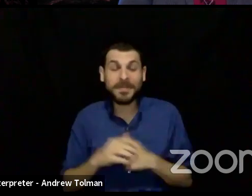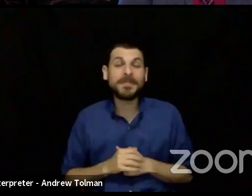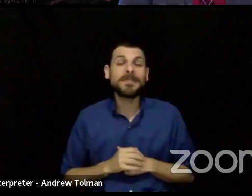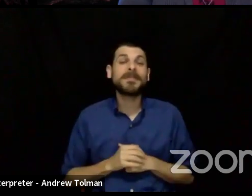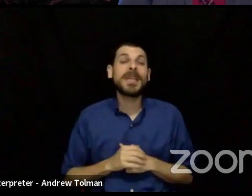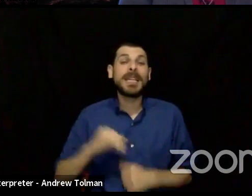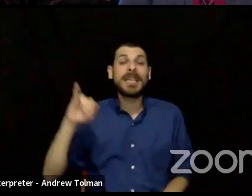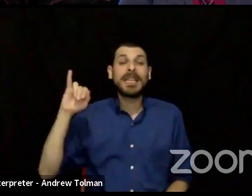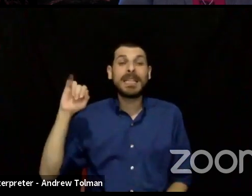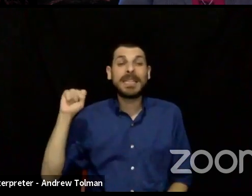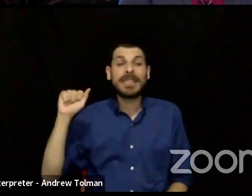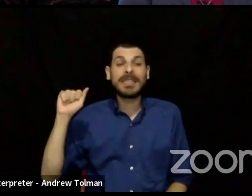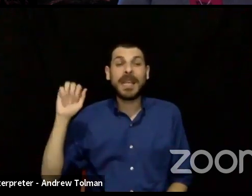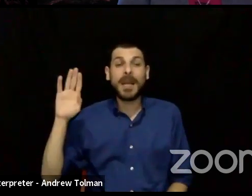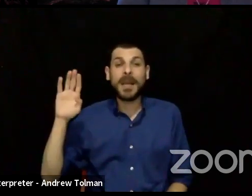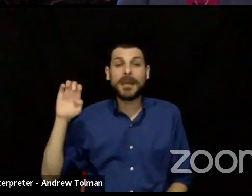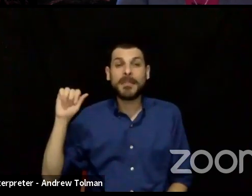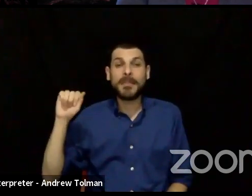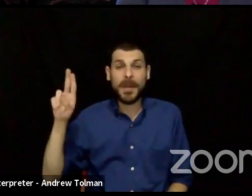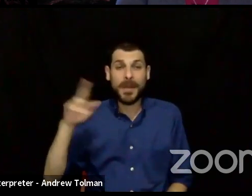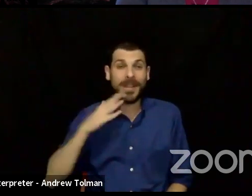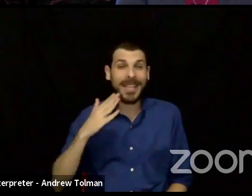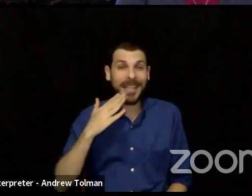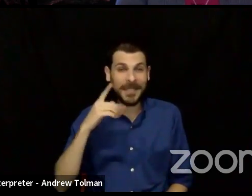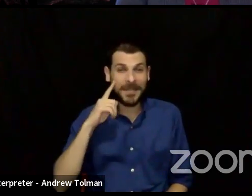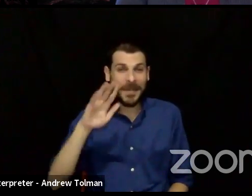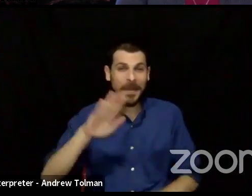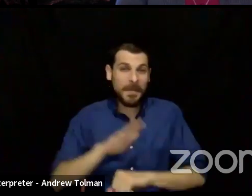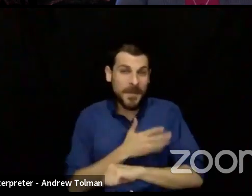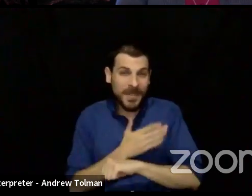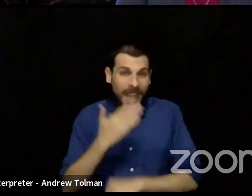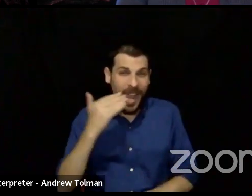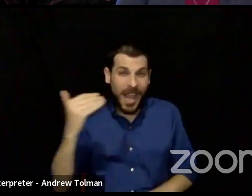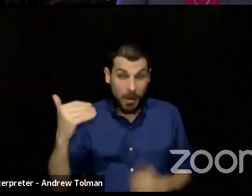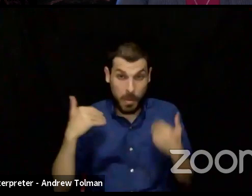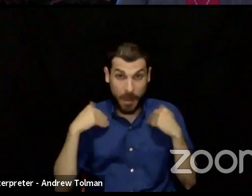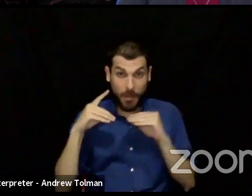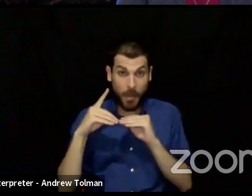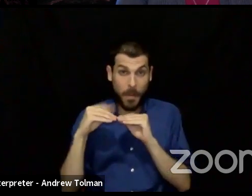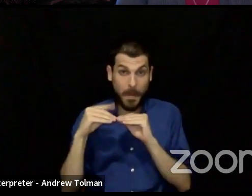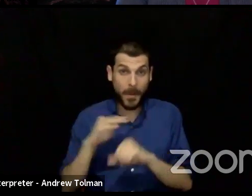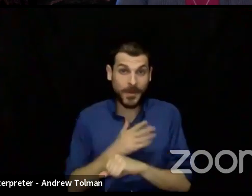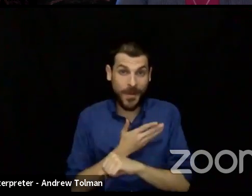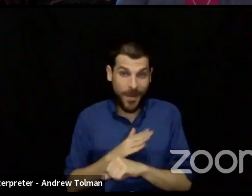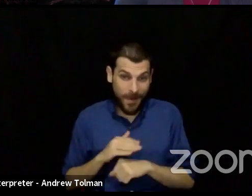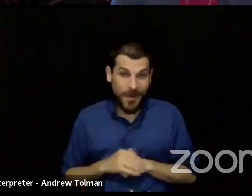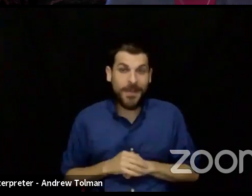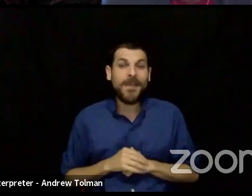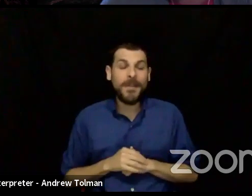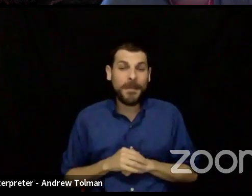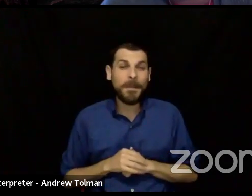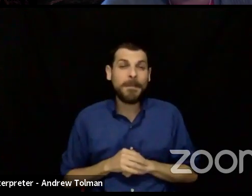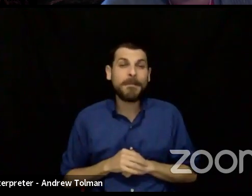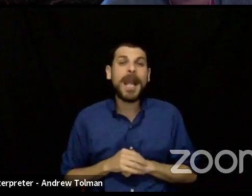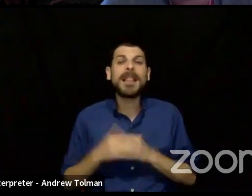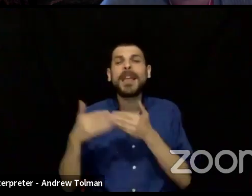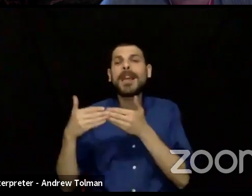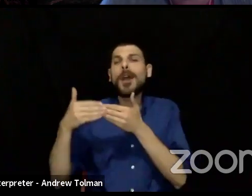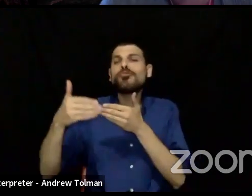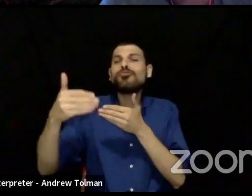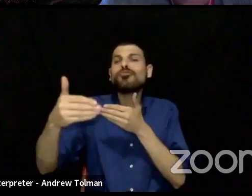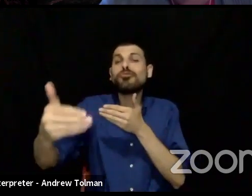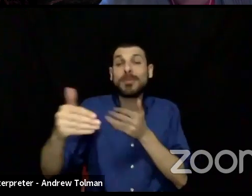Isabeau for gracing us with this beautiful music. We've got one more song from her, and we've got more shows coming up this week.